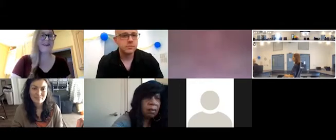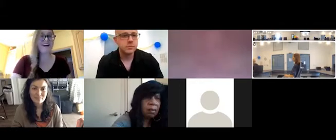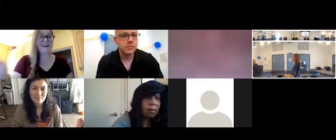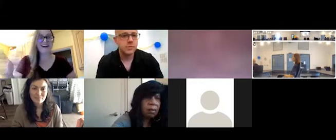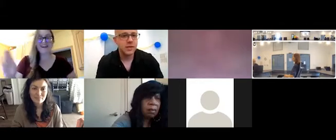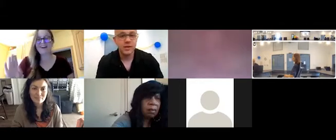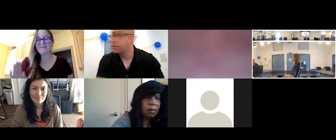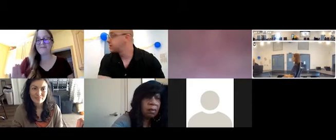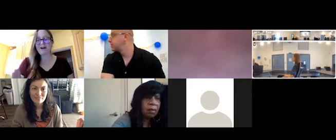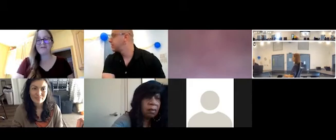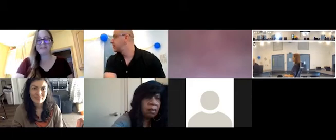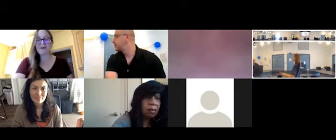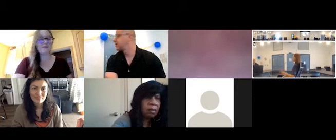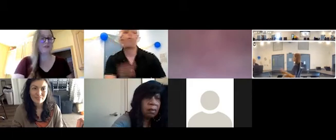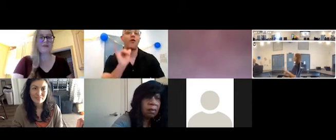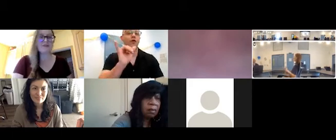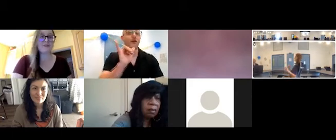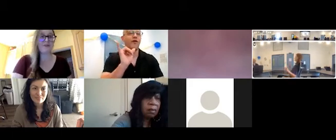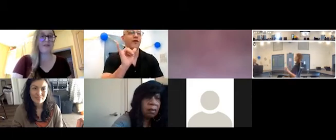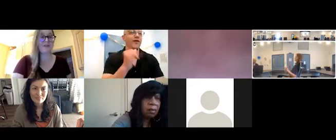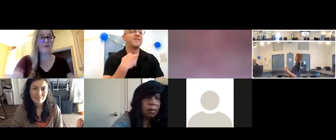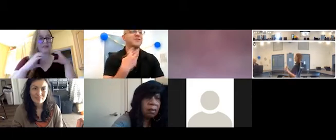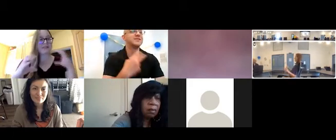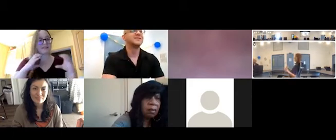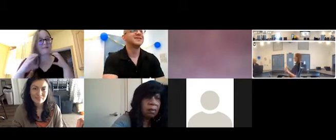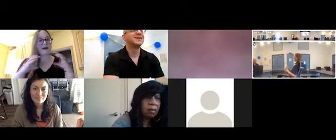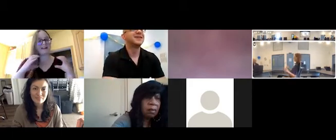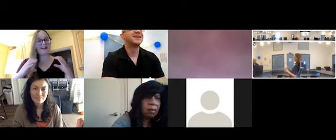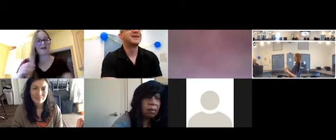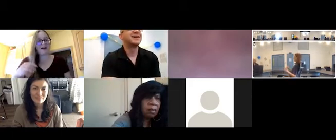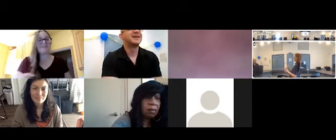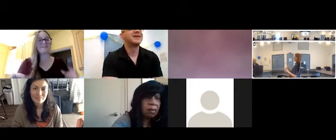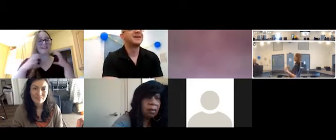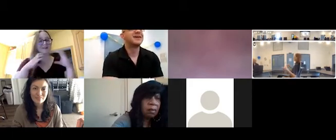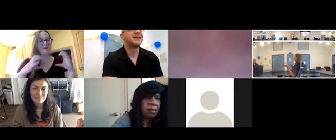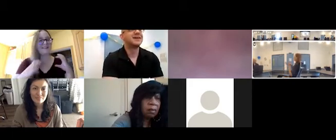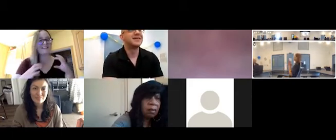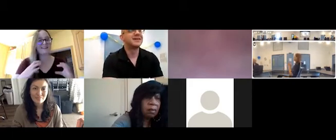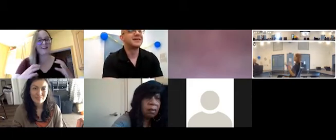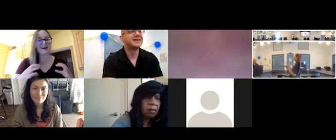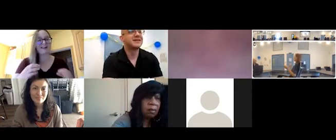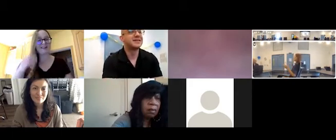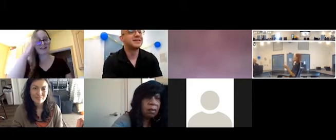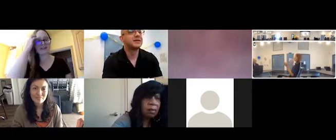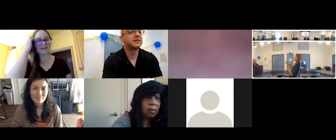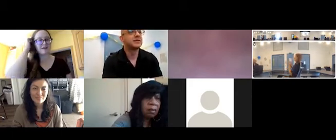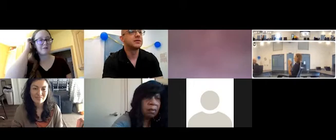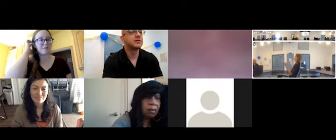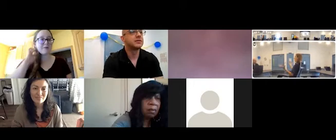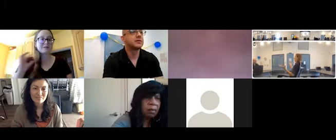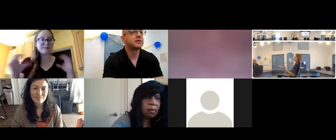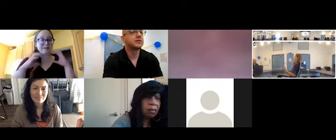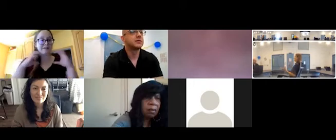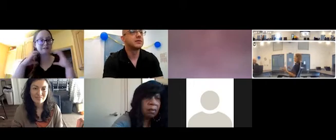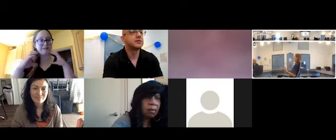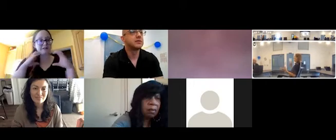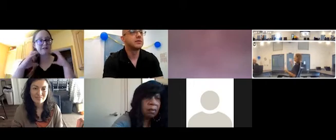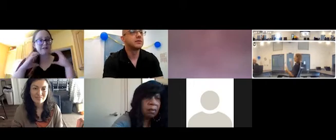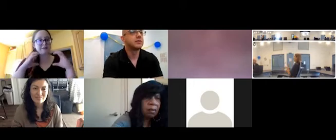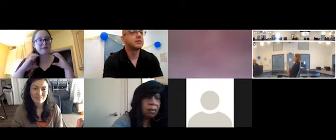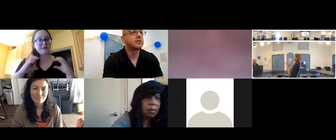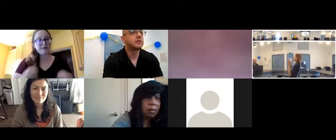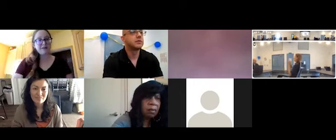Oh, sorry. Hi. I just wasn't sure what this meant. I just like noticed it a lot, but I wasn't.